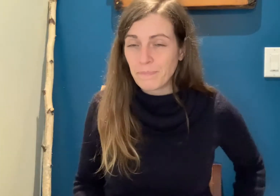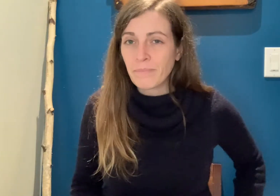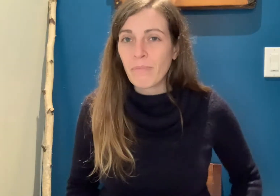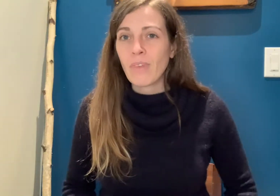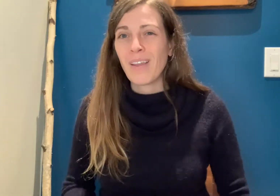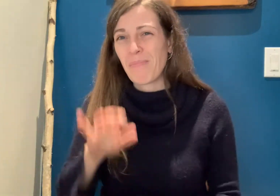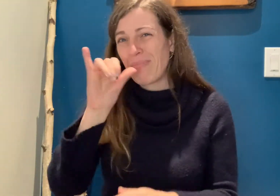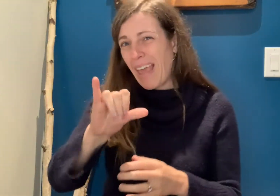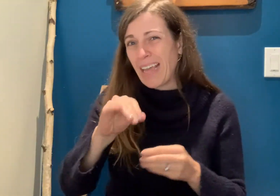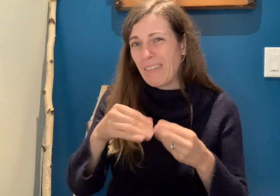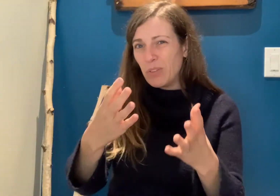manipulation.